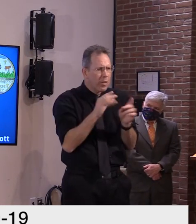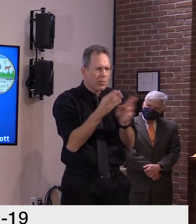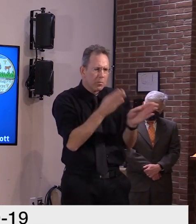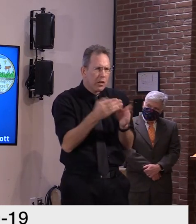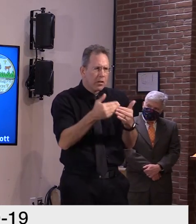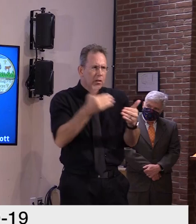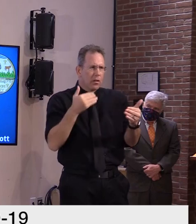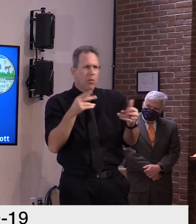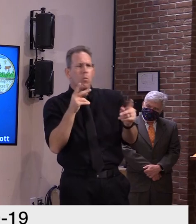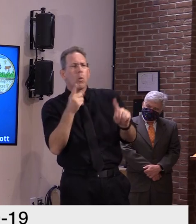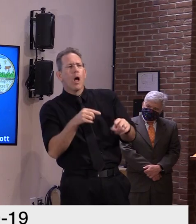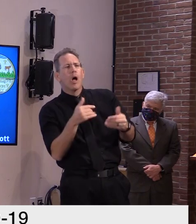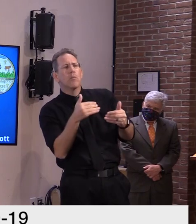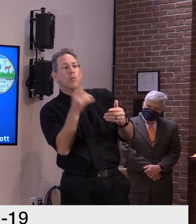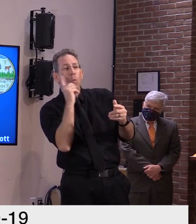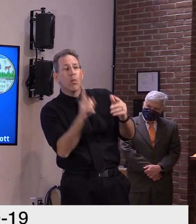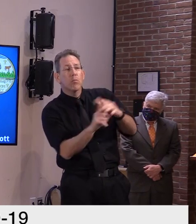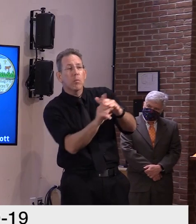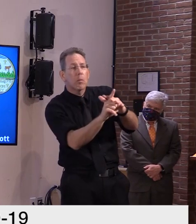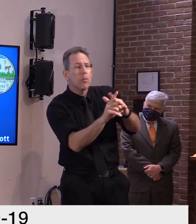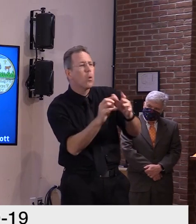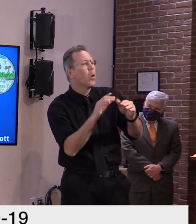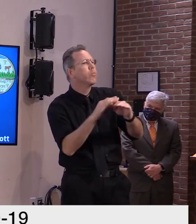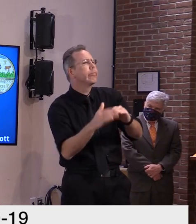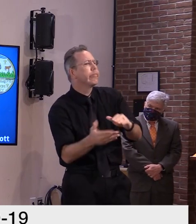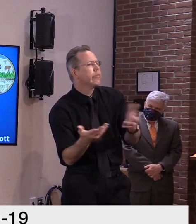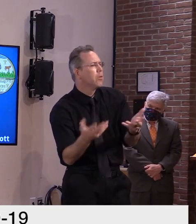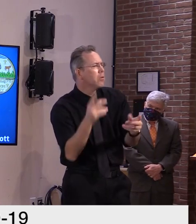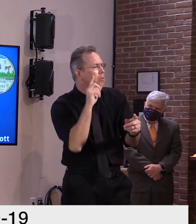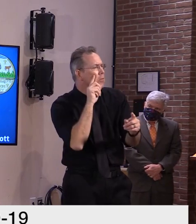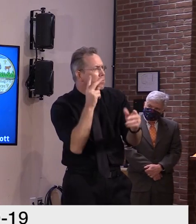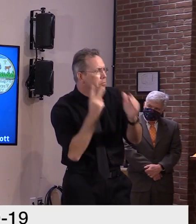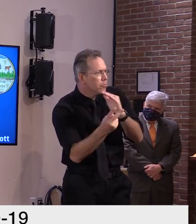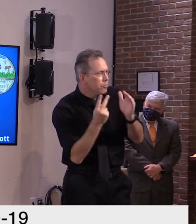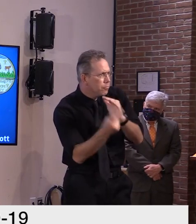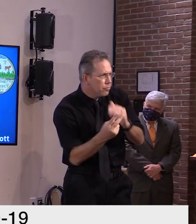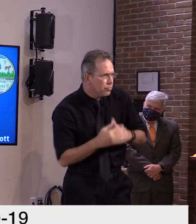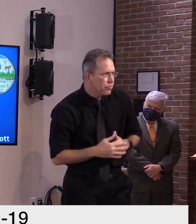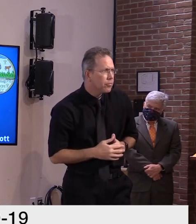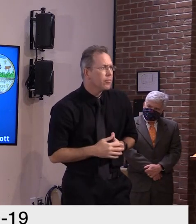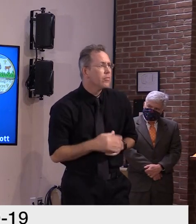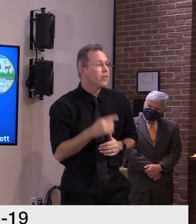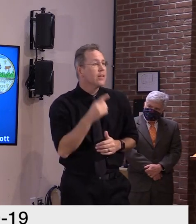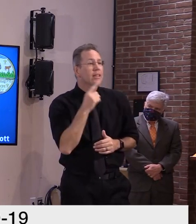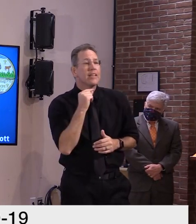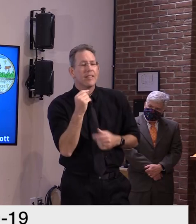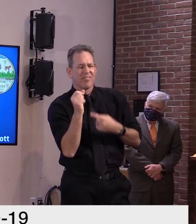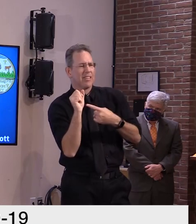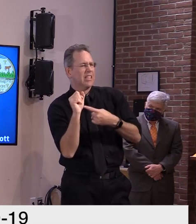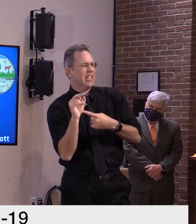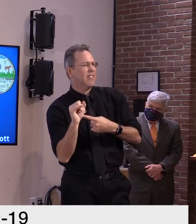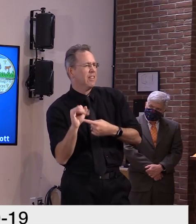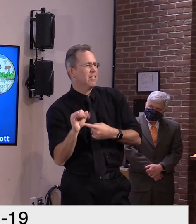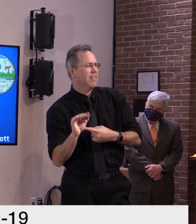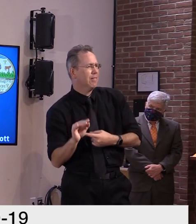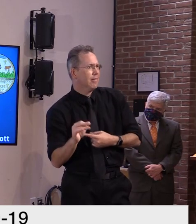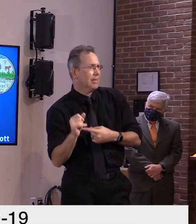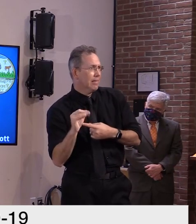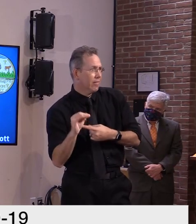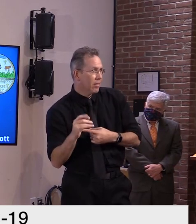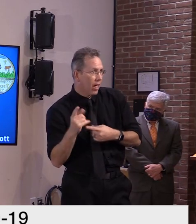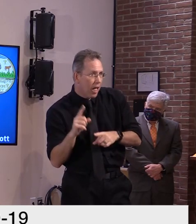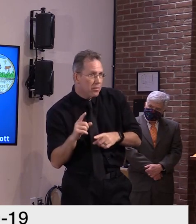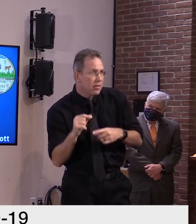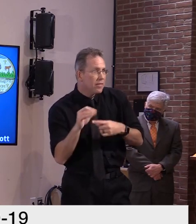for, which I've messaged a little bit today, are an inordinate degree of travel that would not involve